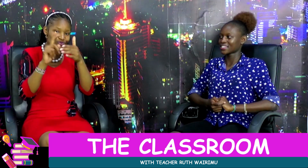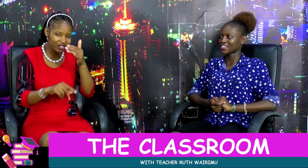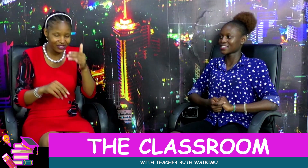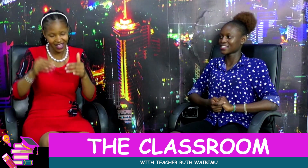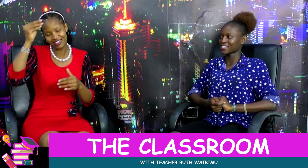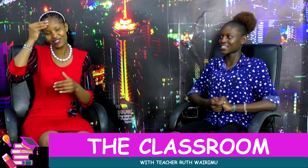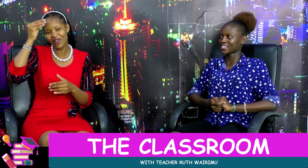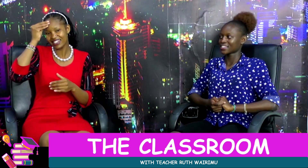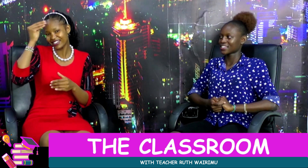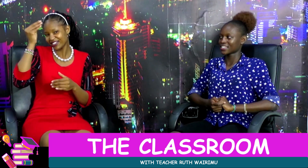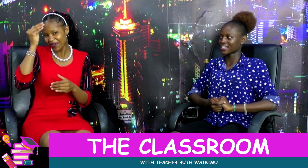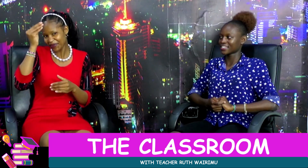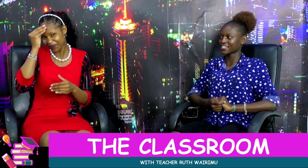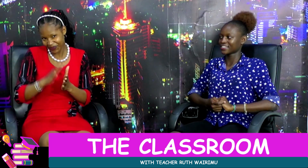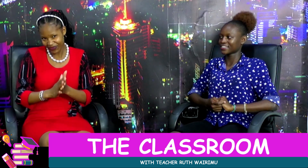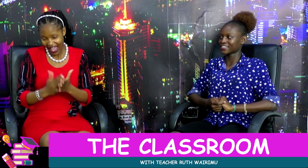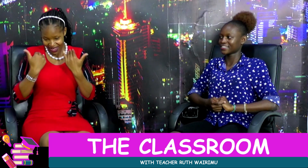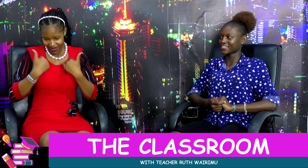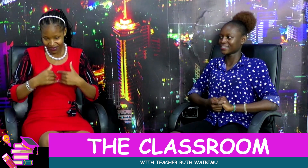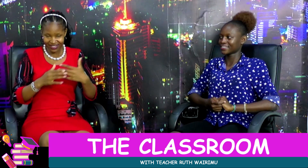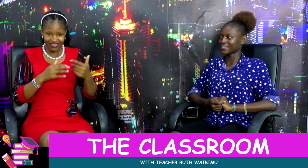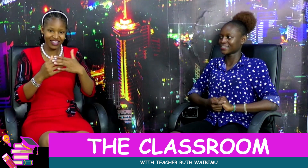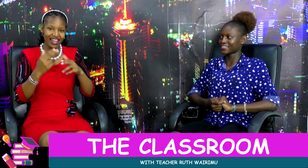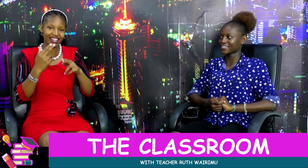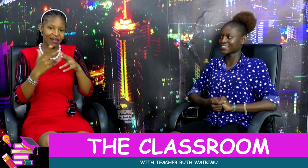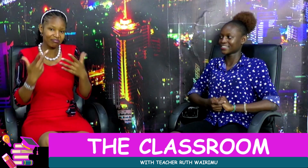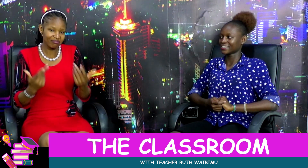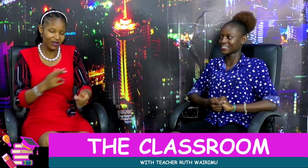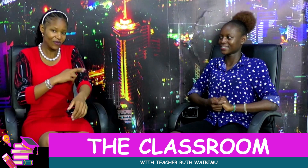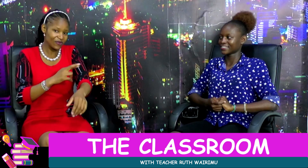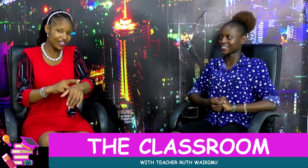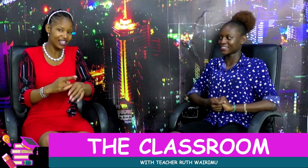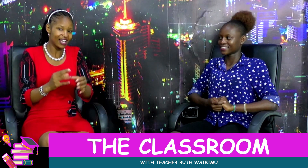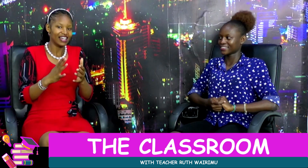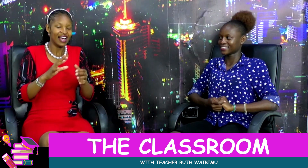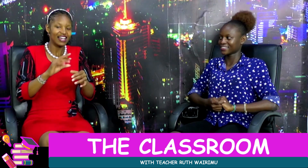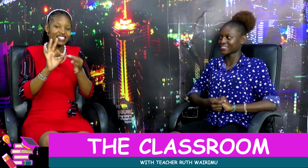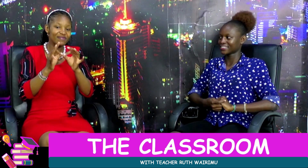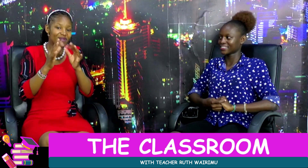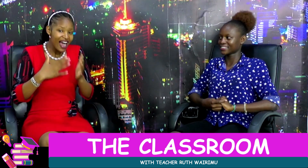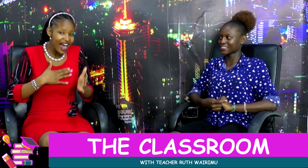Wairimu, and this has been the Classroom Show, where we get to discuss matters on education. This is my sign